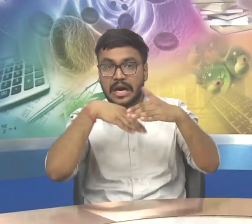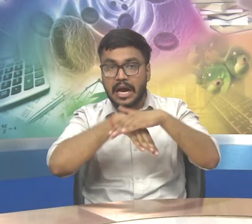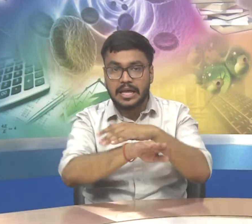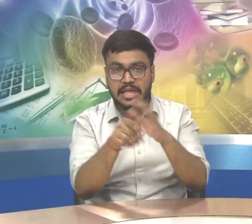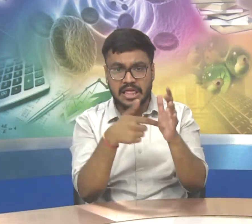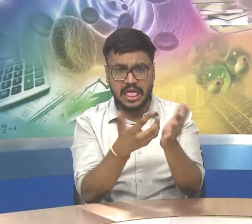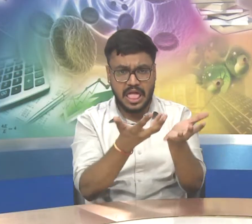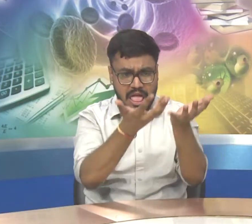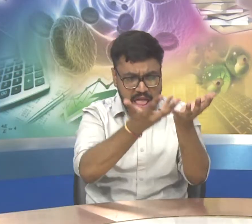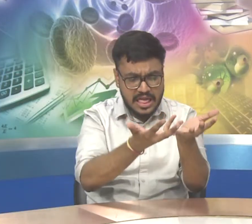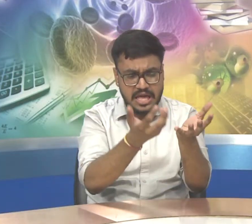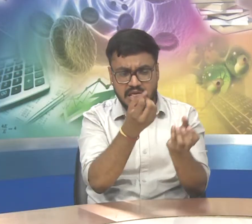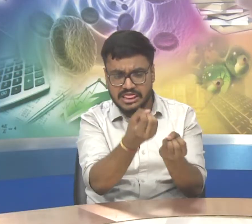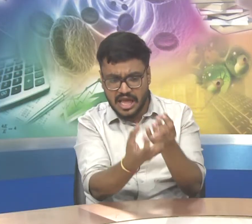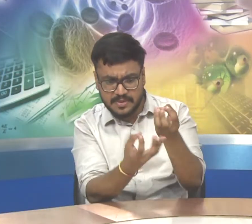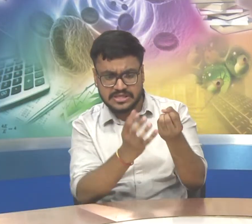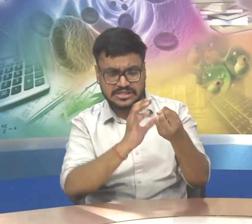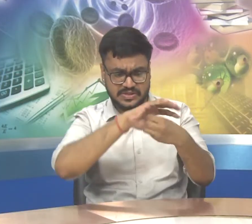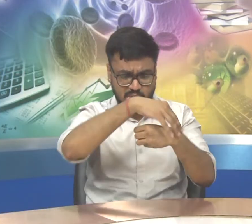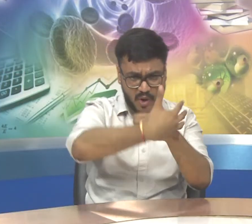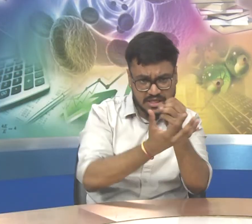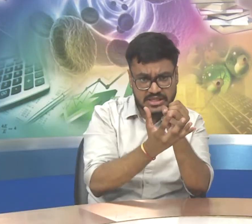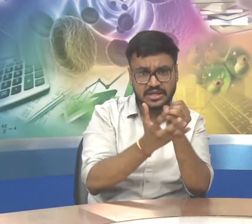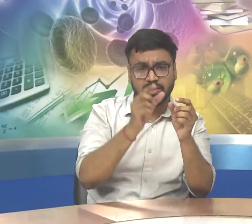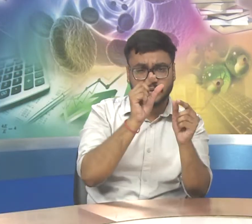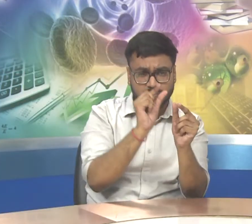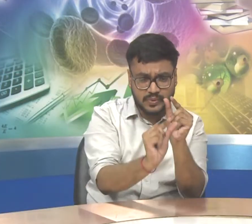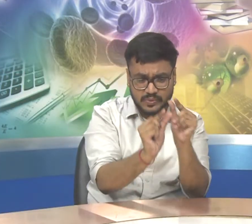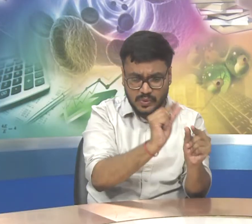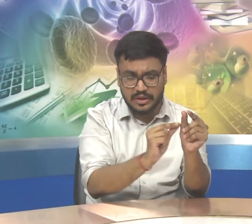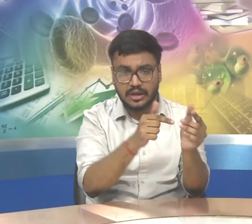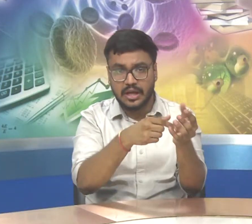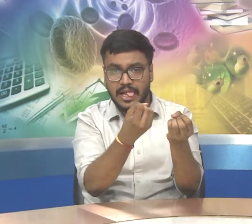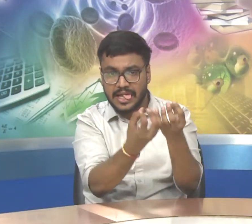Because of this difference in neutron count,